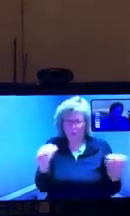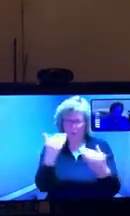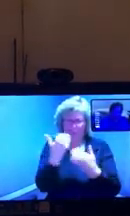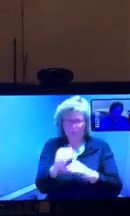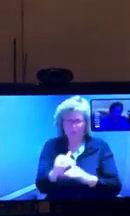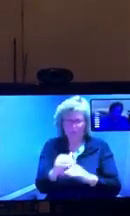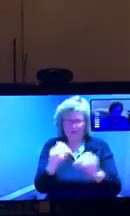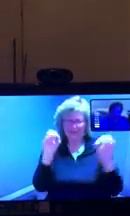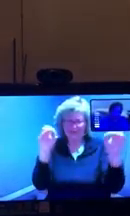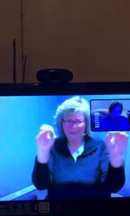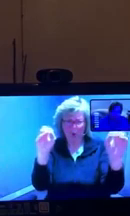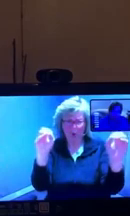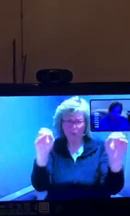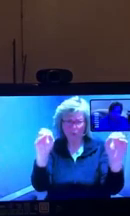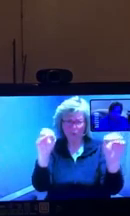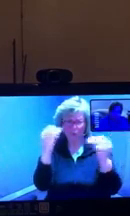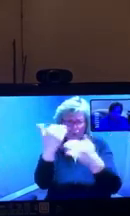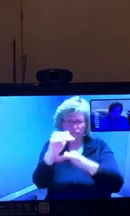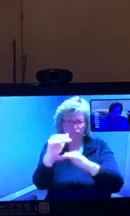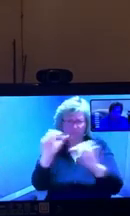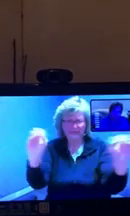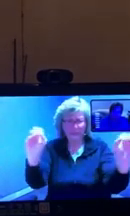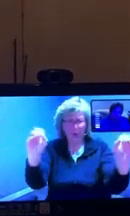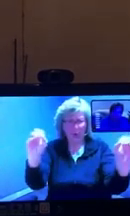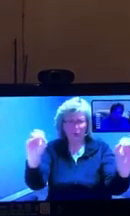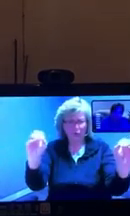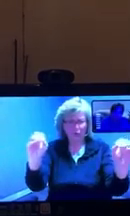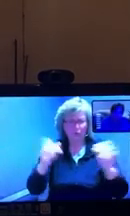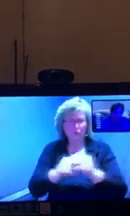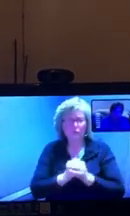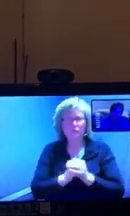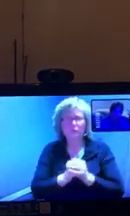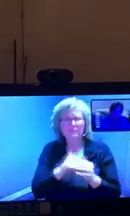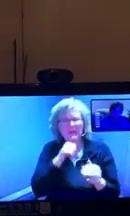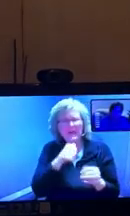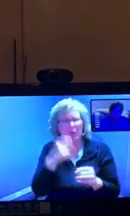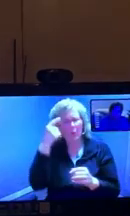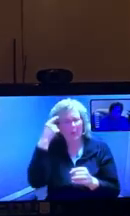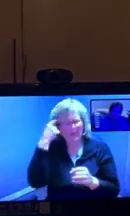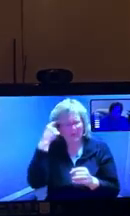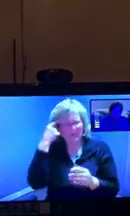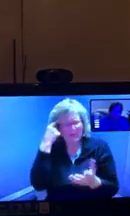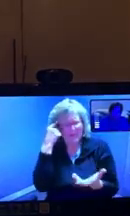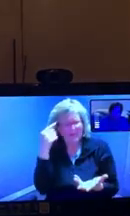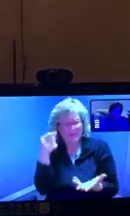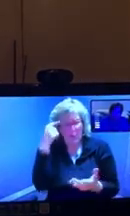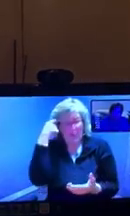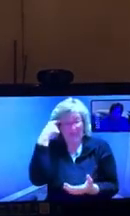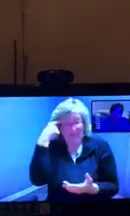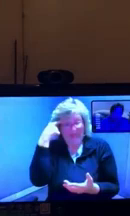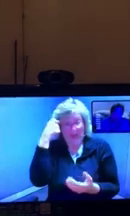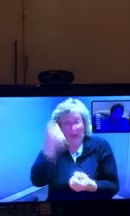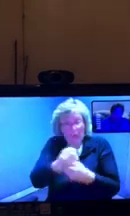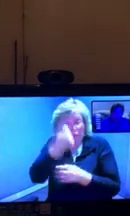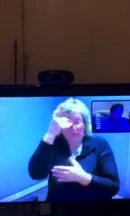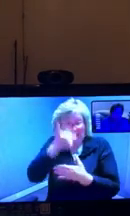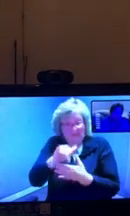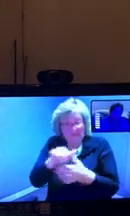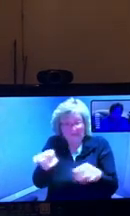Zero. And guys, I don't know if y'all think or understand and believe this the way I do. This is truly a perfect